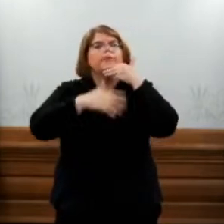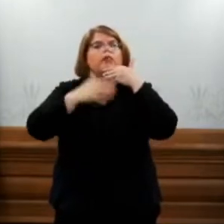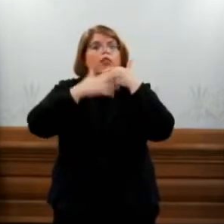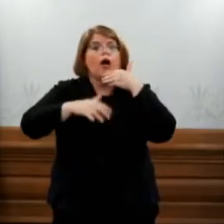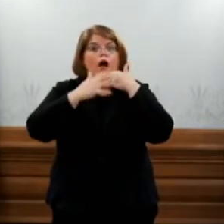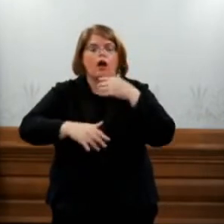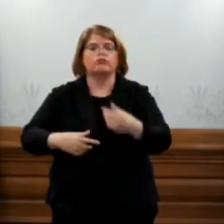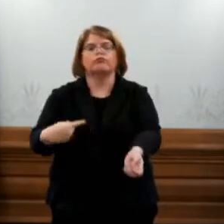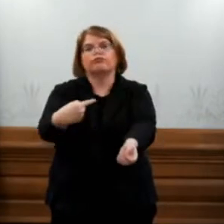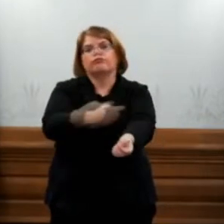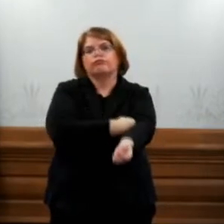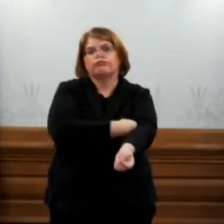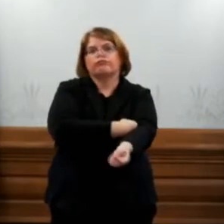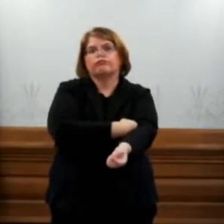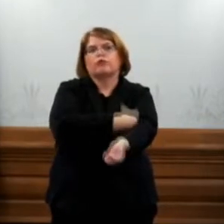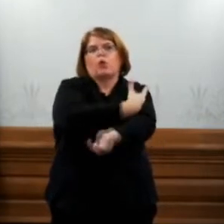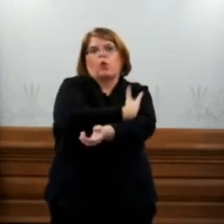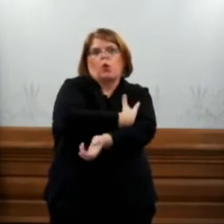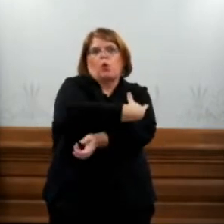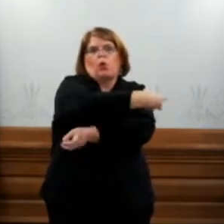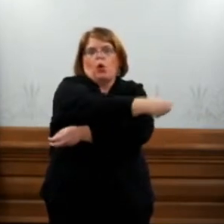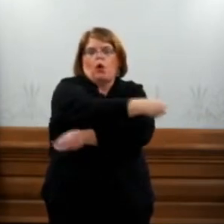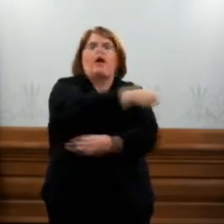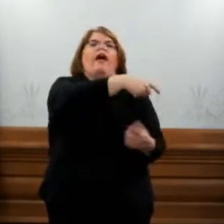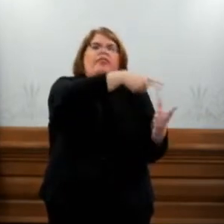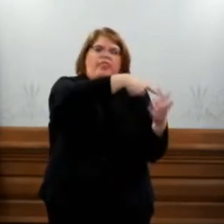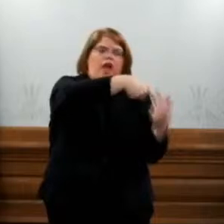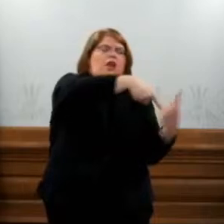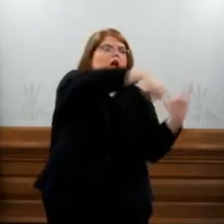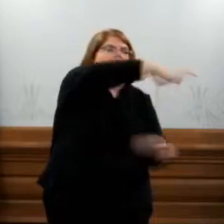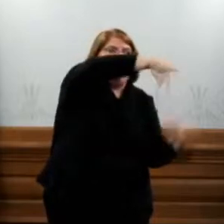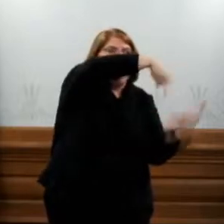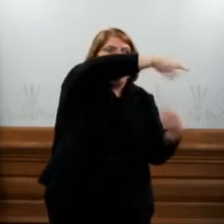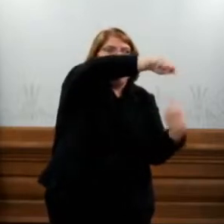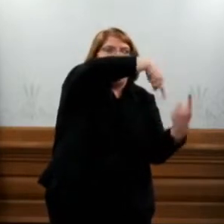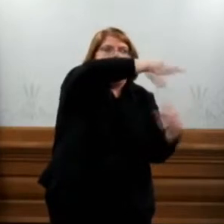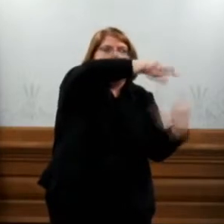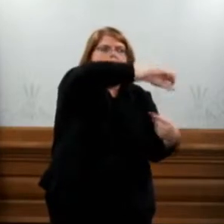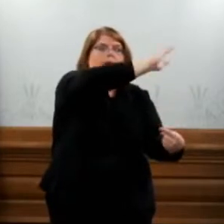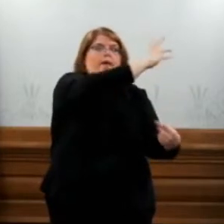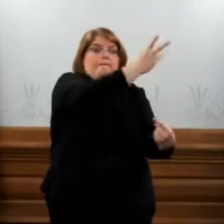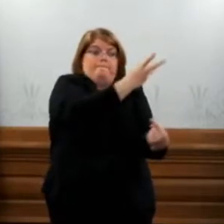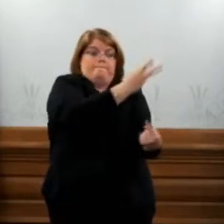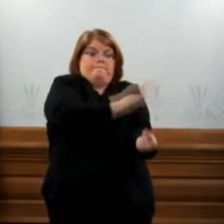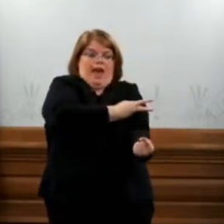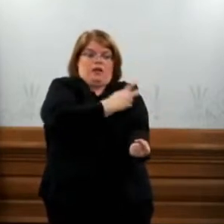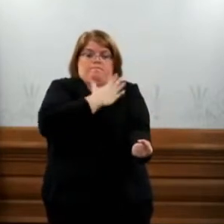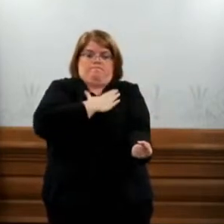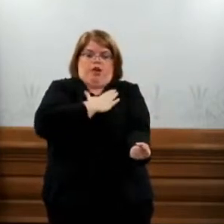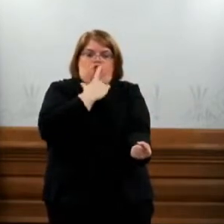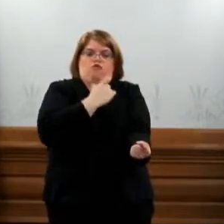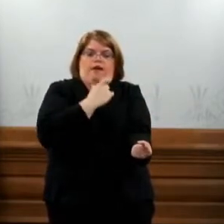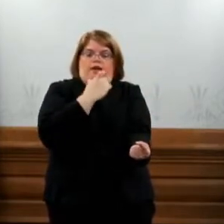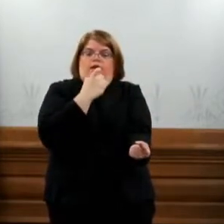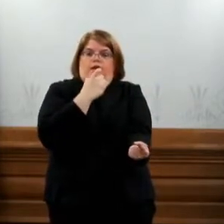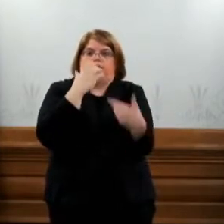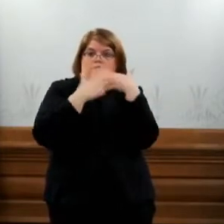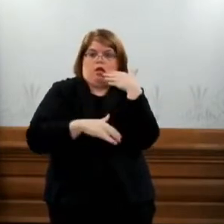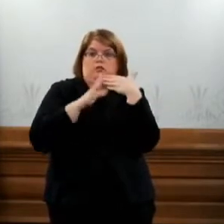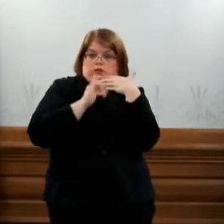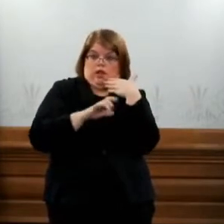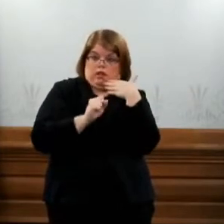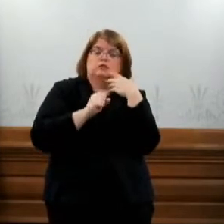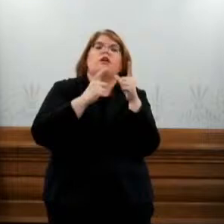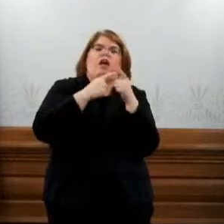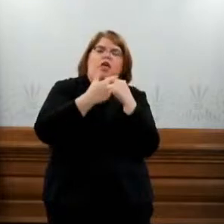your red cells. Yes. So it's not purely like a blood donation where you give whole blood. It's this plasmapheresis process where they